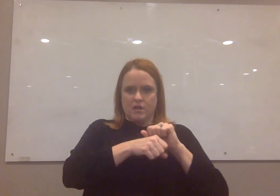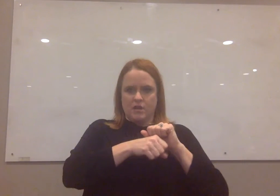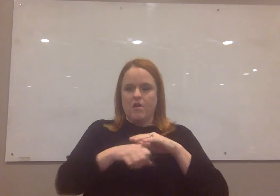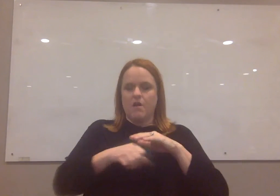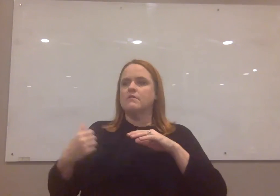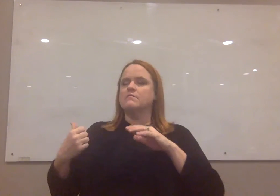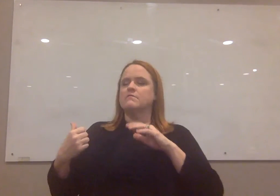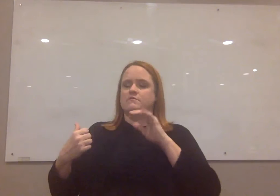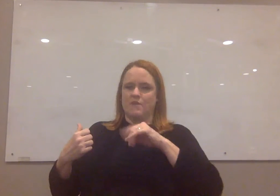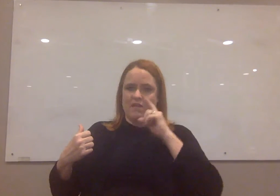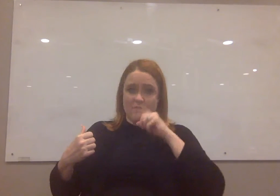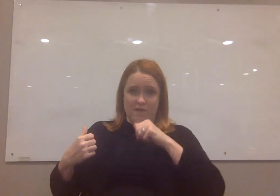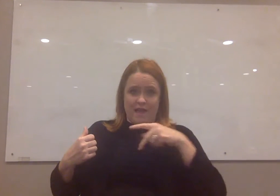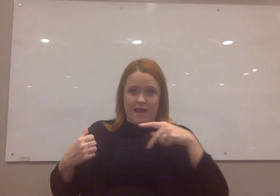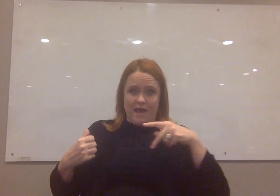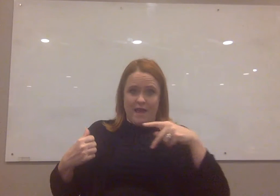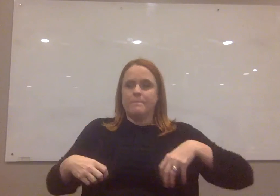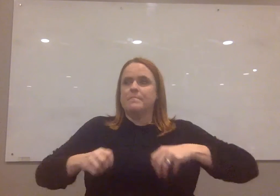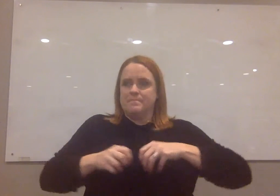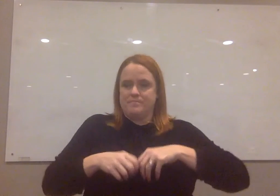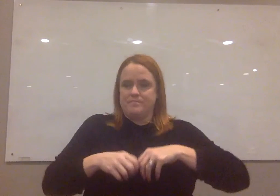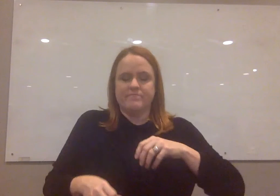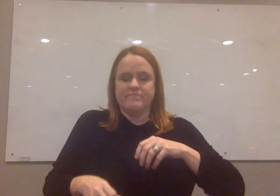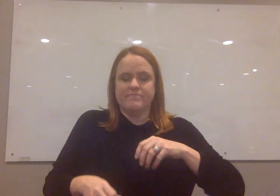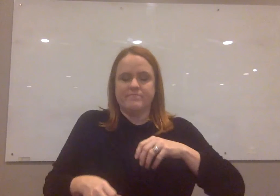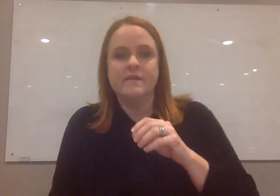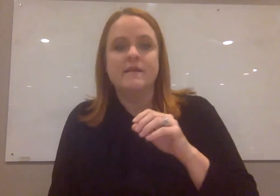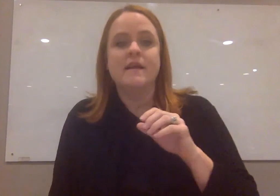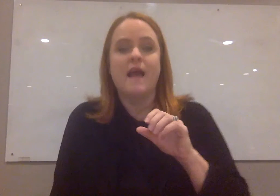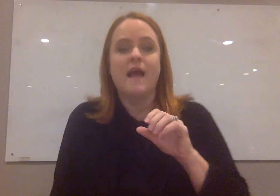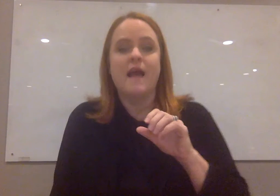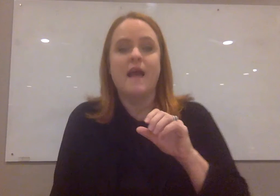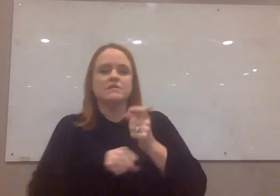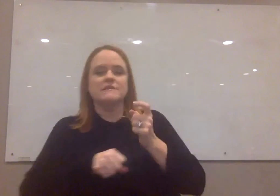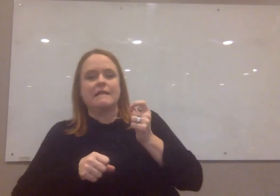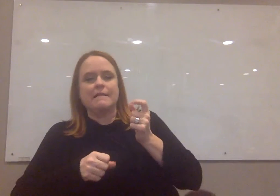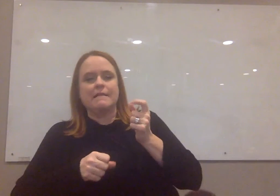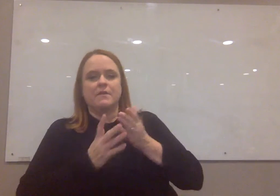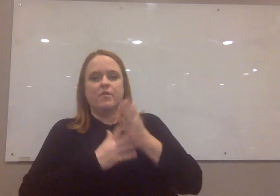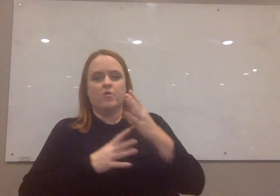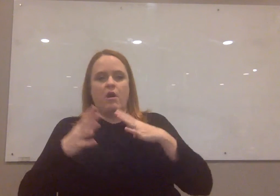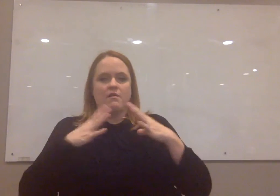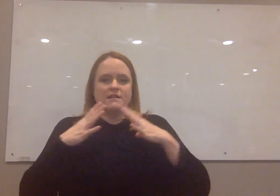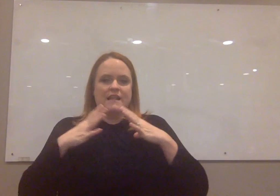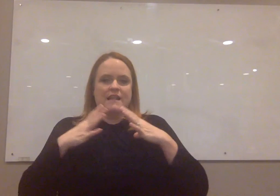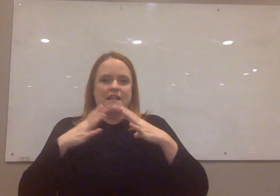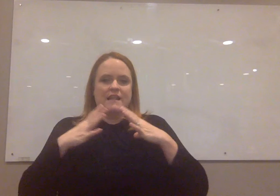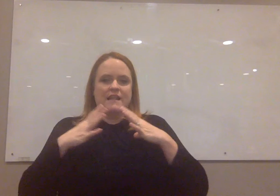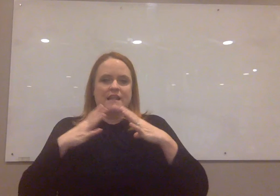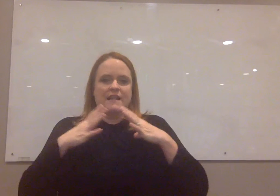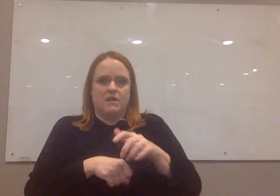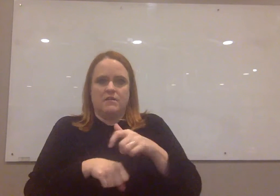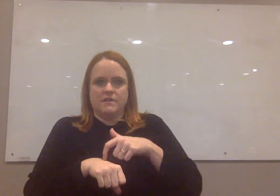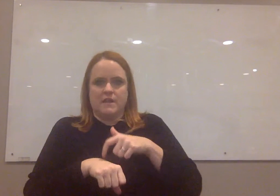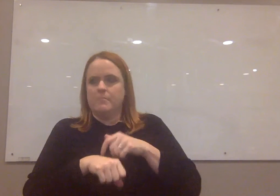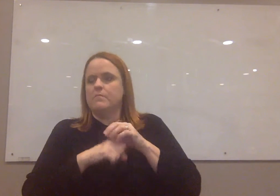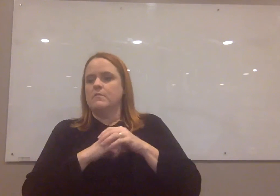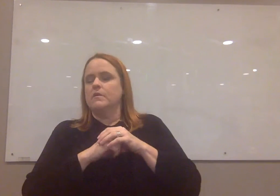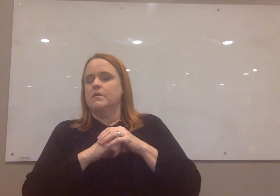over the holidays. I didn't have a ton of time. It's basically like I'm getting to this point where I'm setting up a